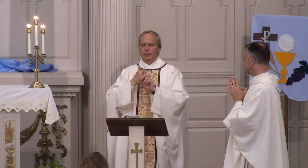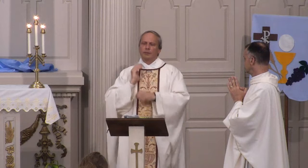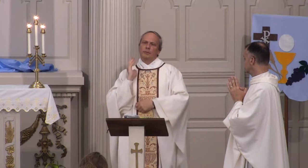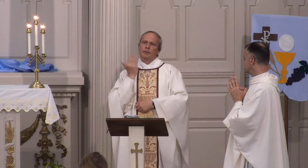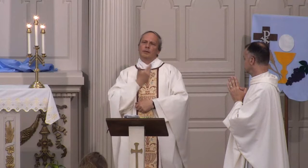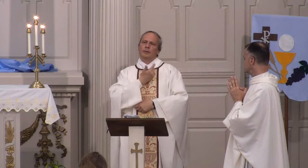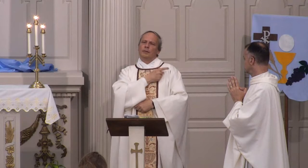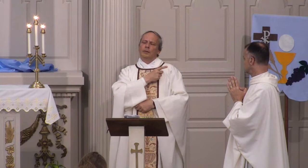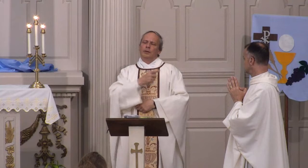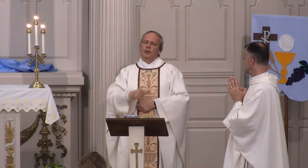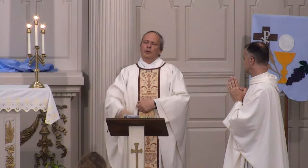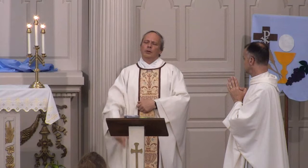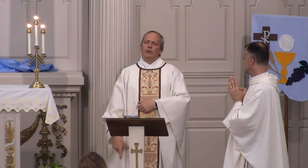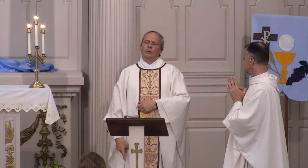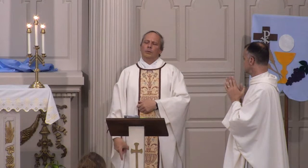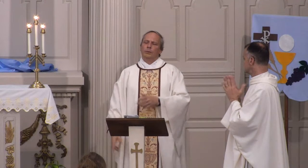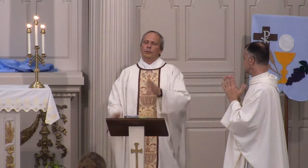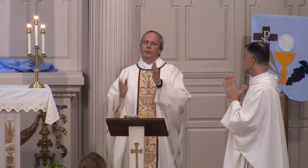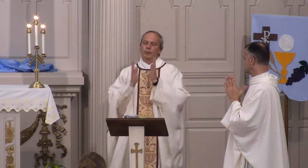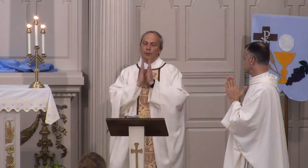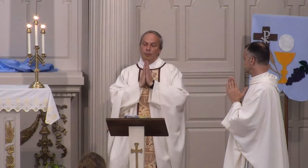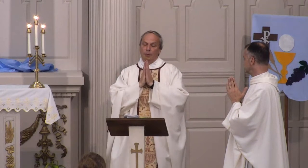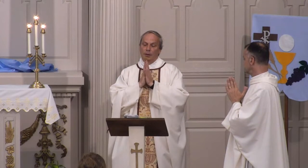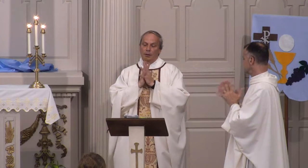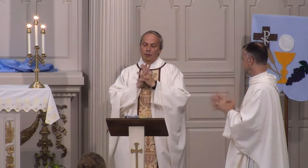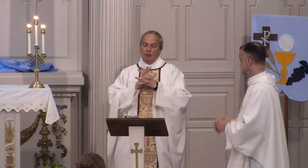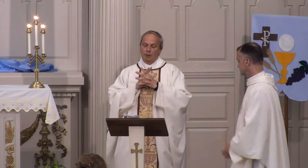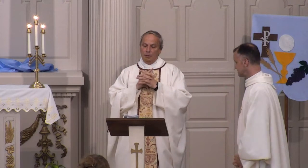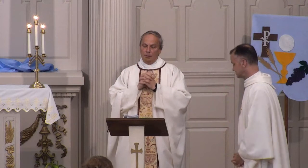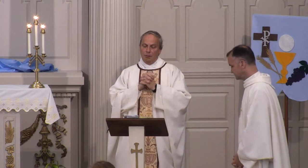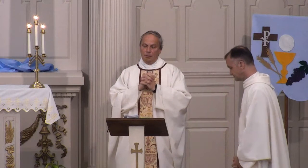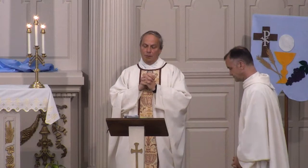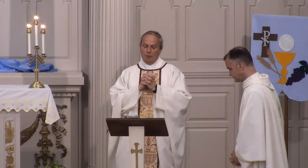things through Christ our Lord. Amen.